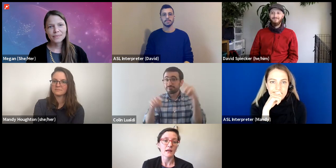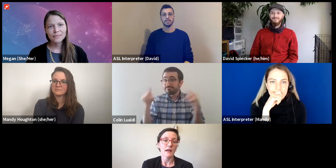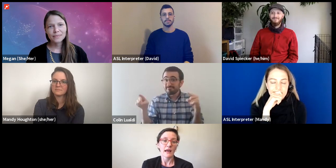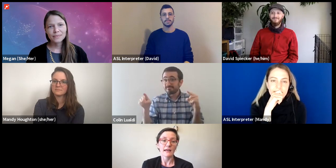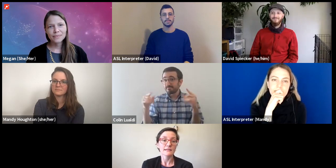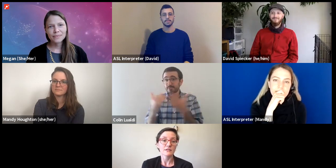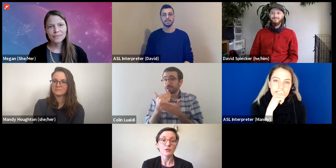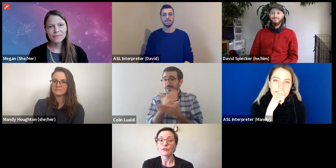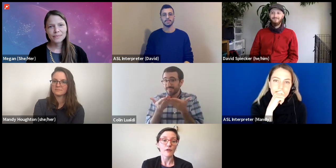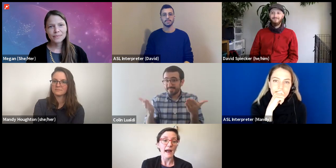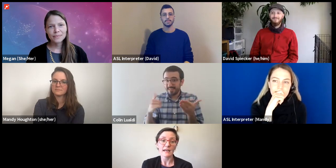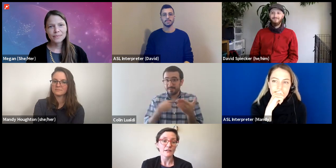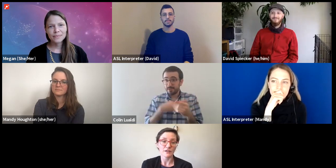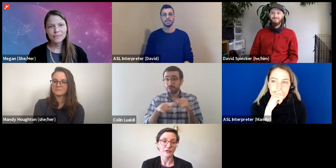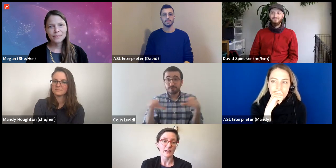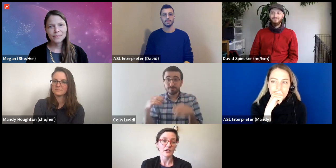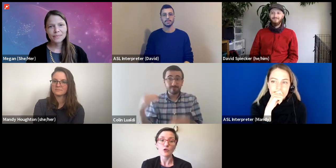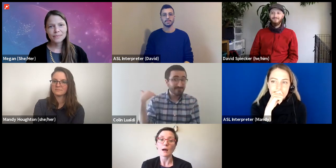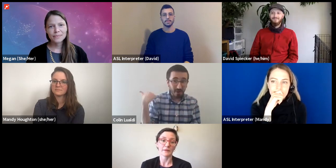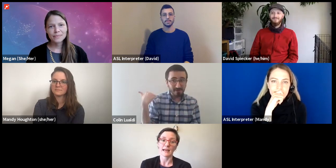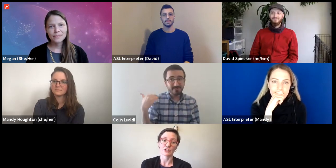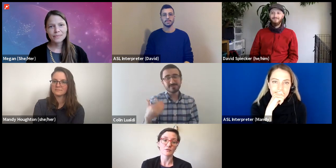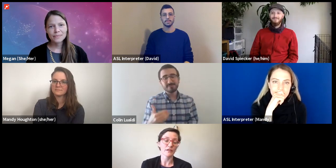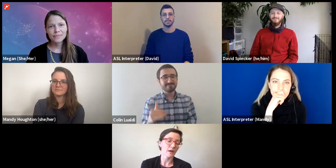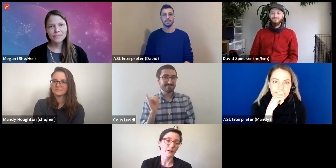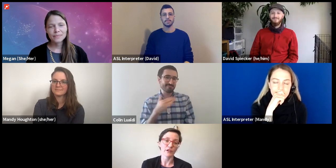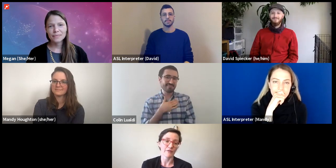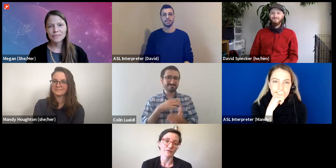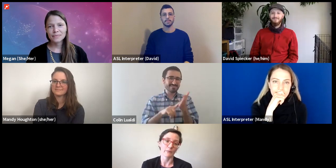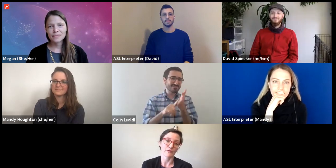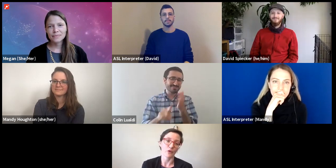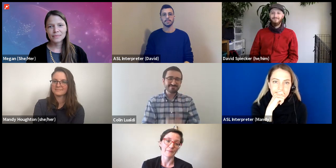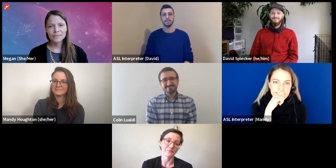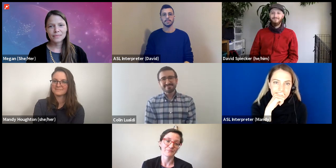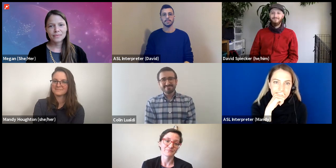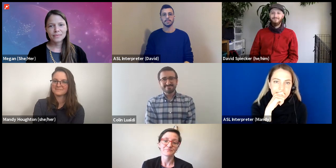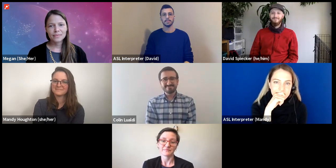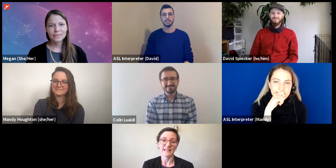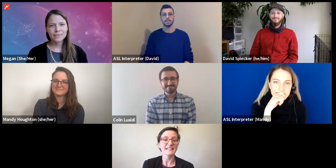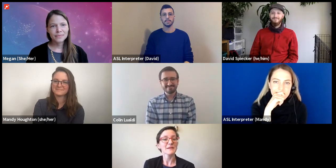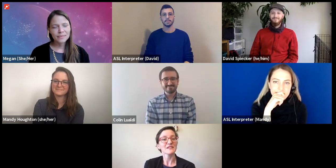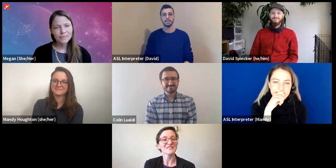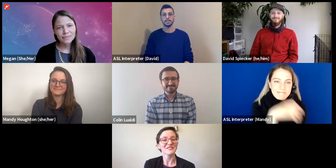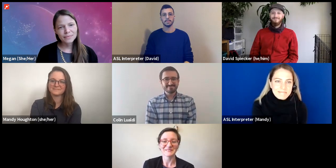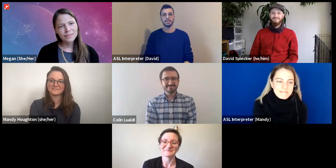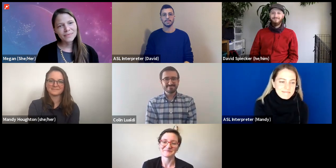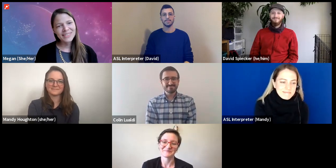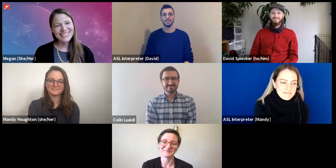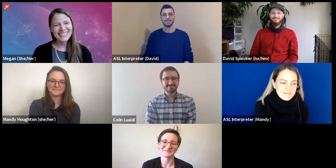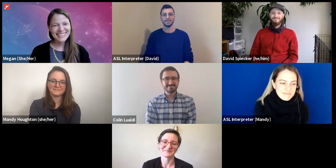properties and do a variety of different new applications with it that we could never have done before. And that is my